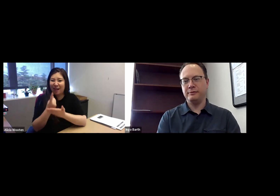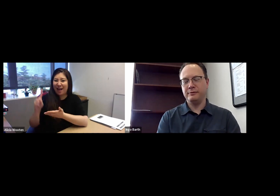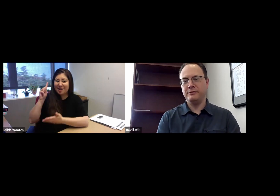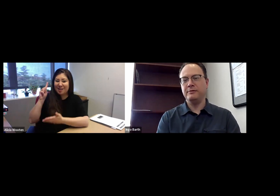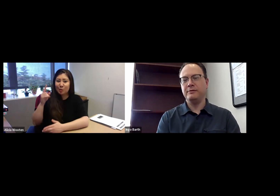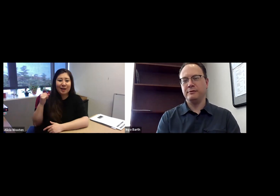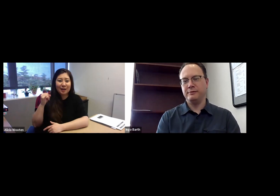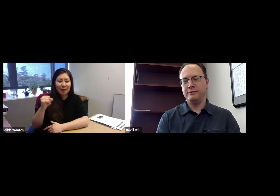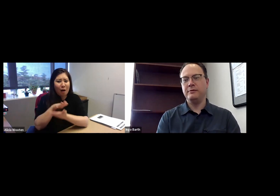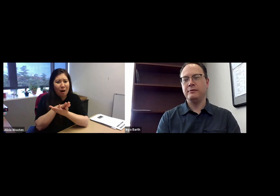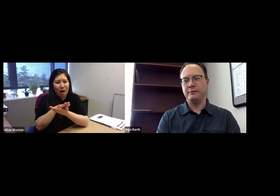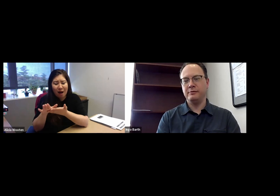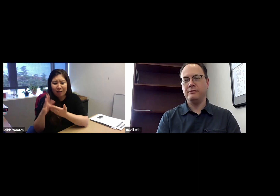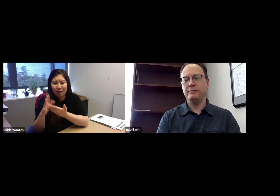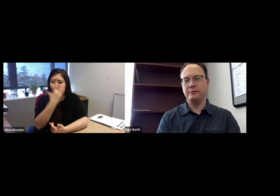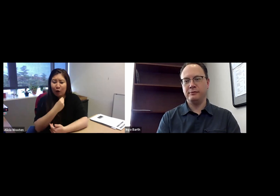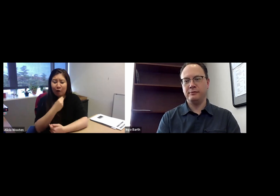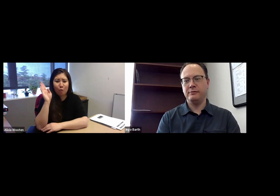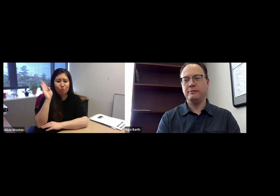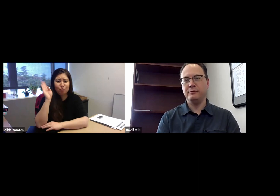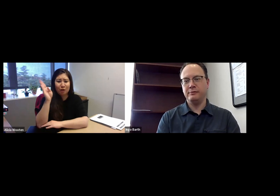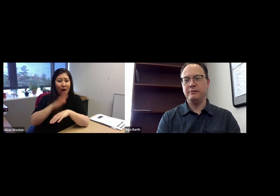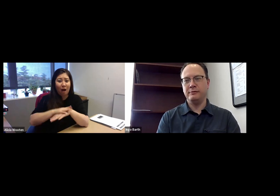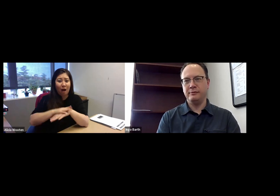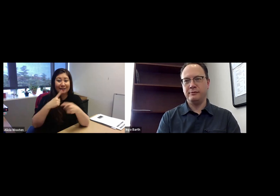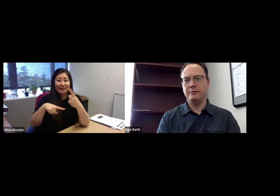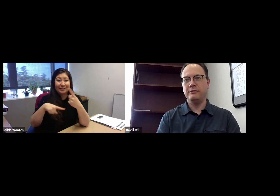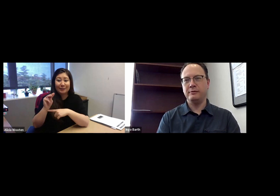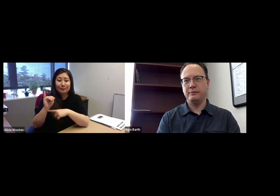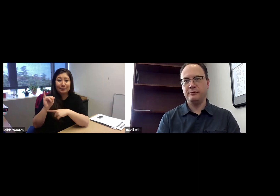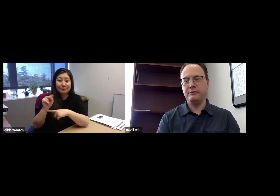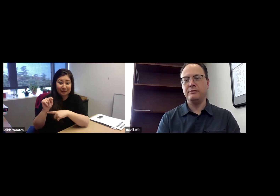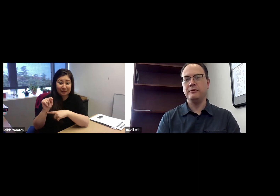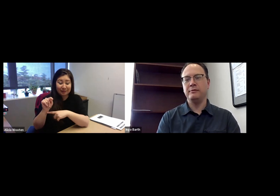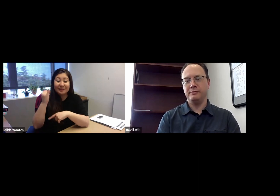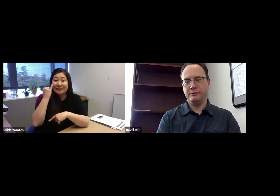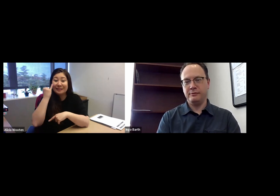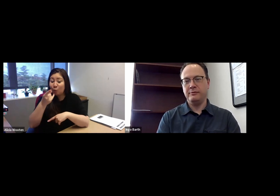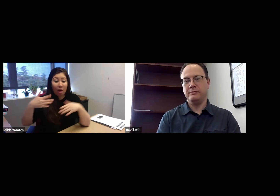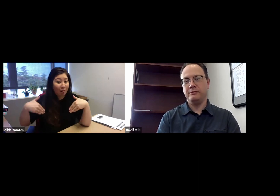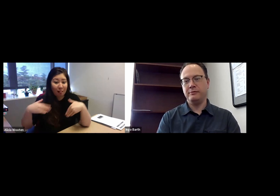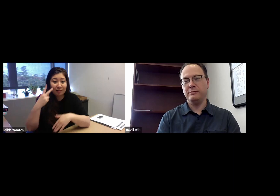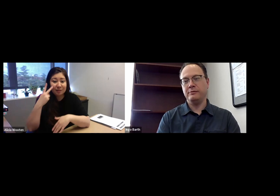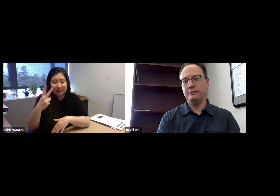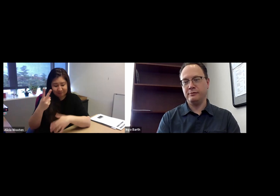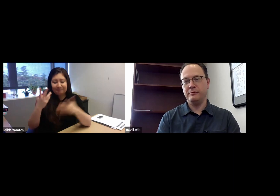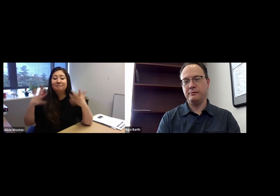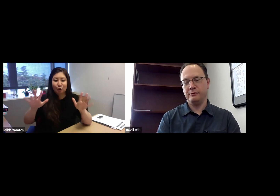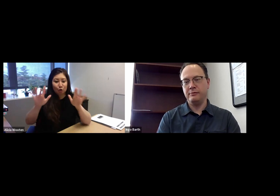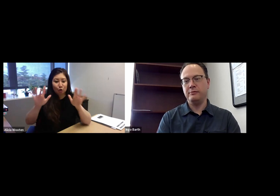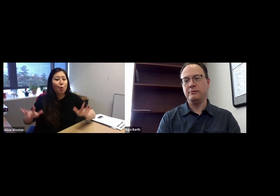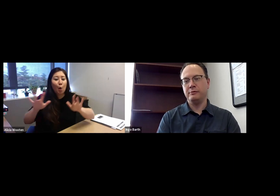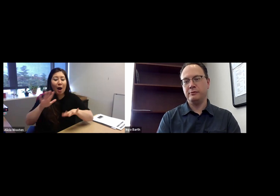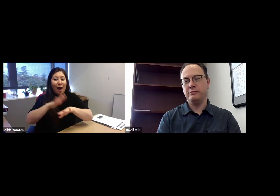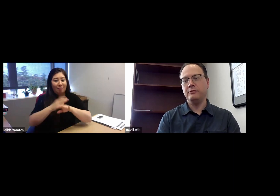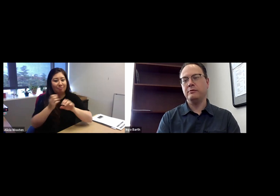or haven't seen last week, the last one, but there was really a beautiful presentation on assignment. If